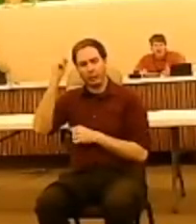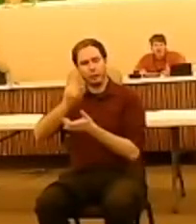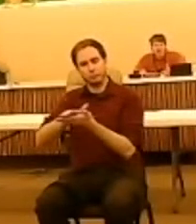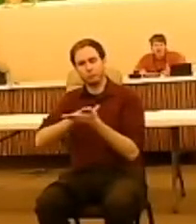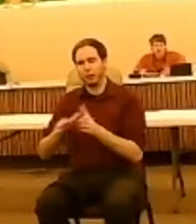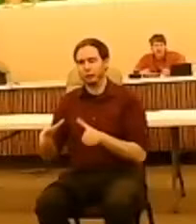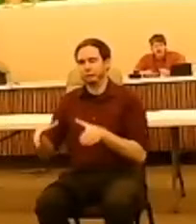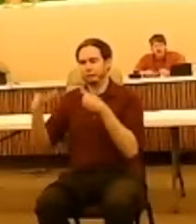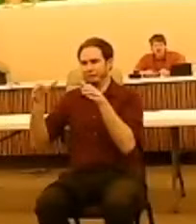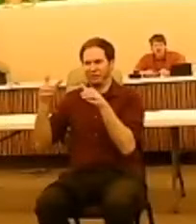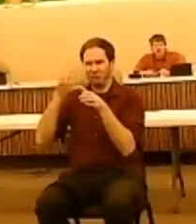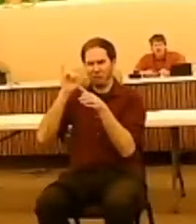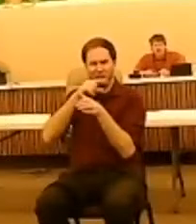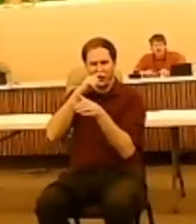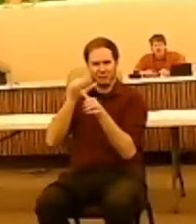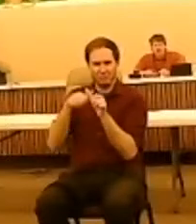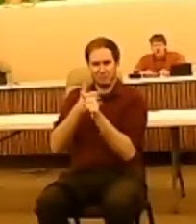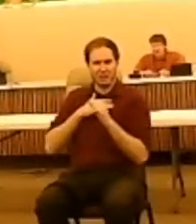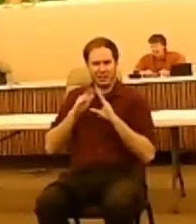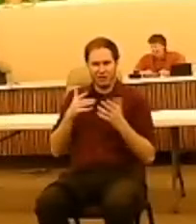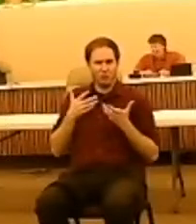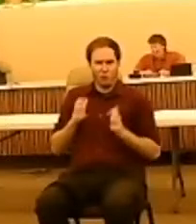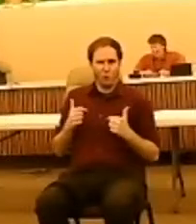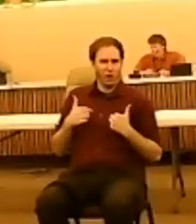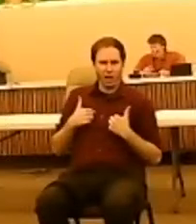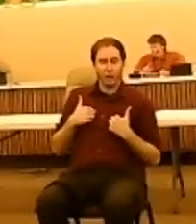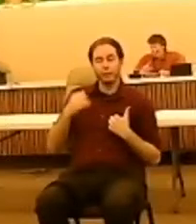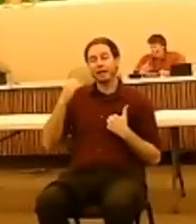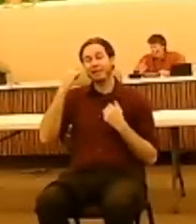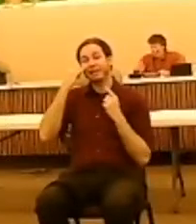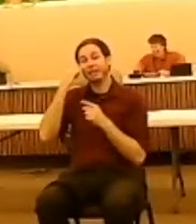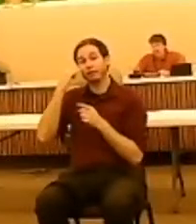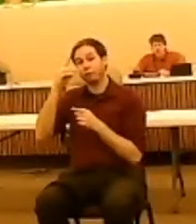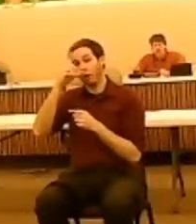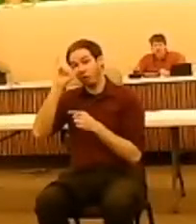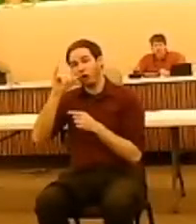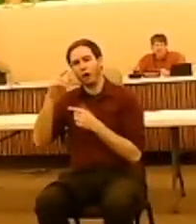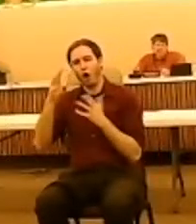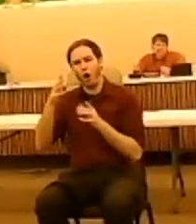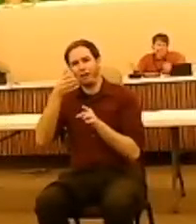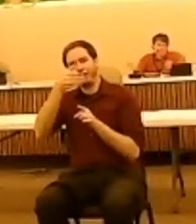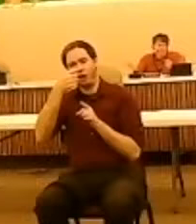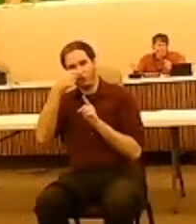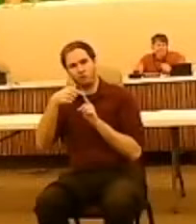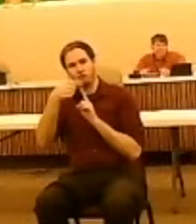my house either, right? Now, again, if it looked like the ones across the street,